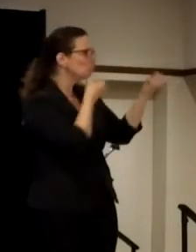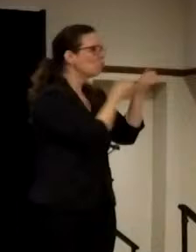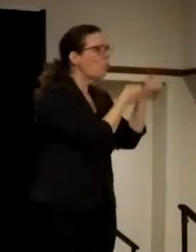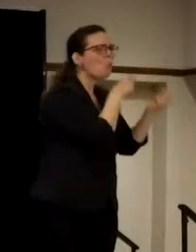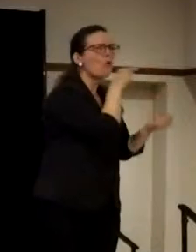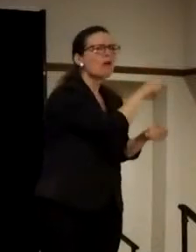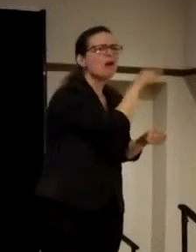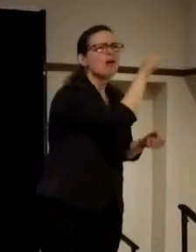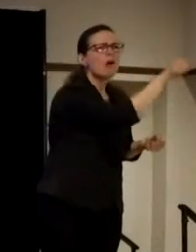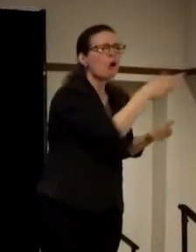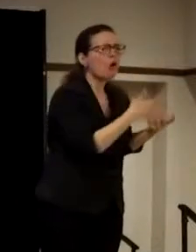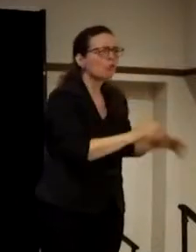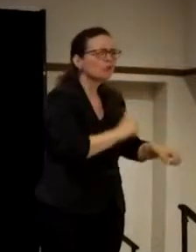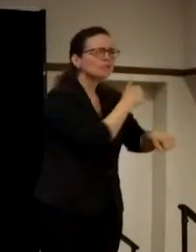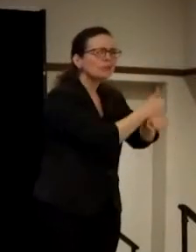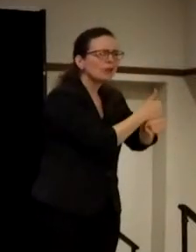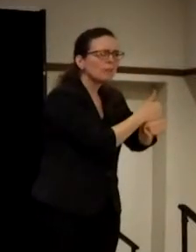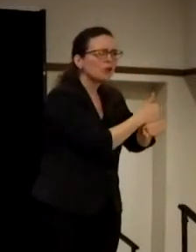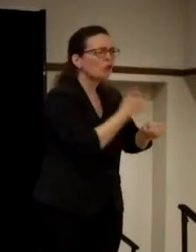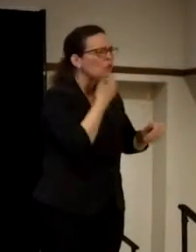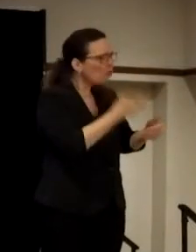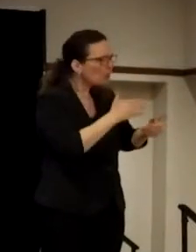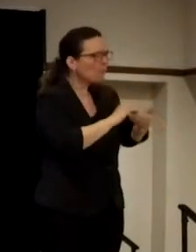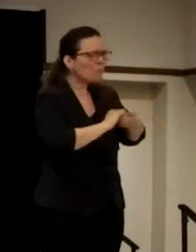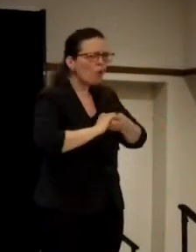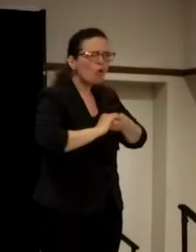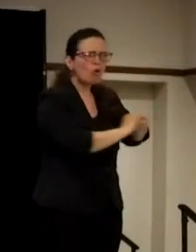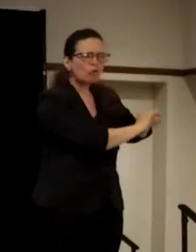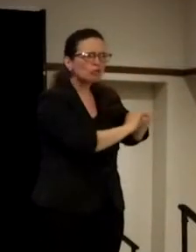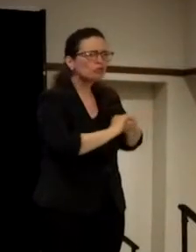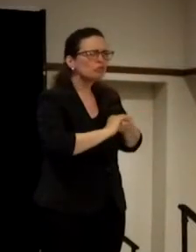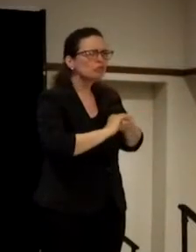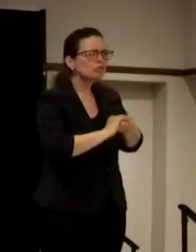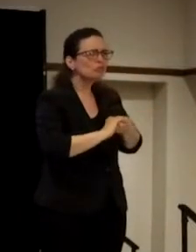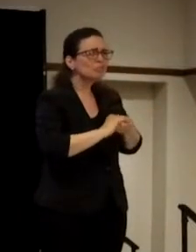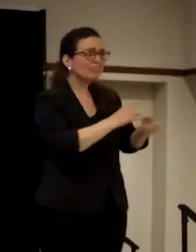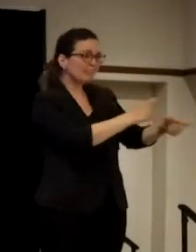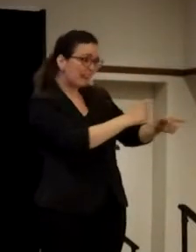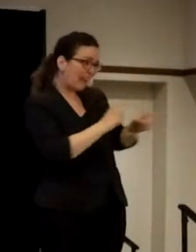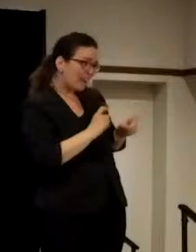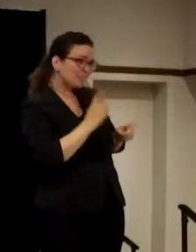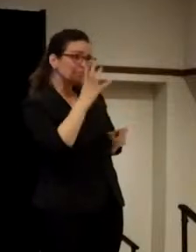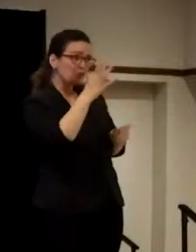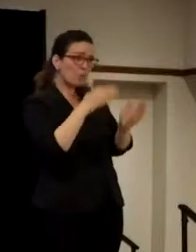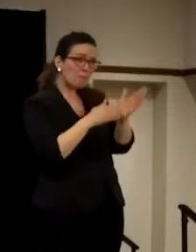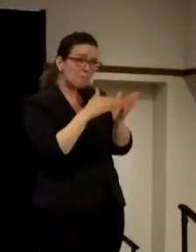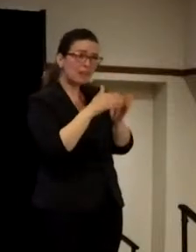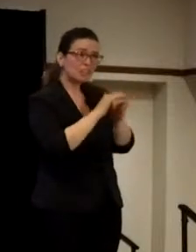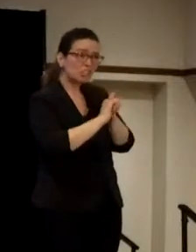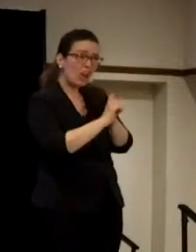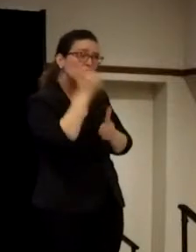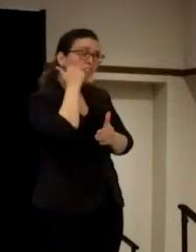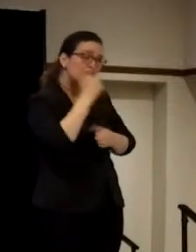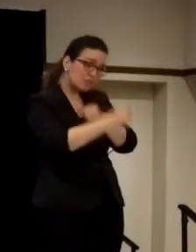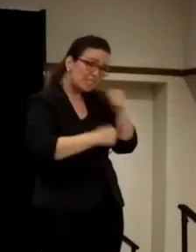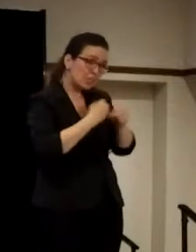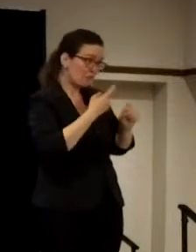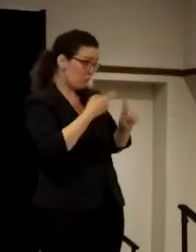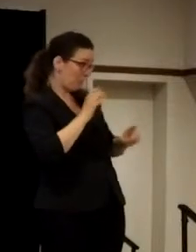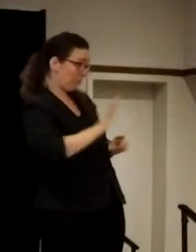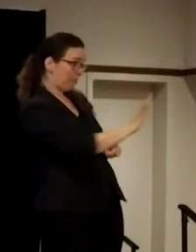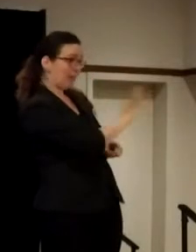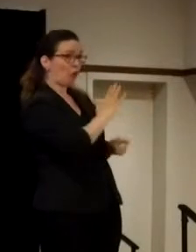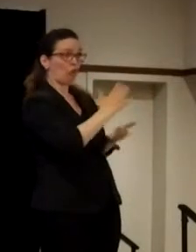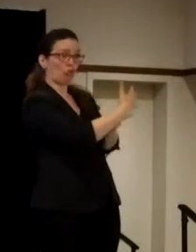good partnership. We receive close to $4 million a year because of that. The Oneida